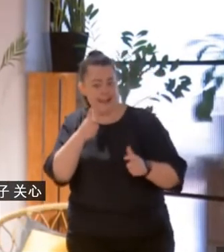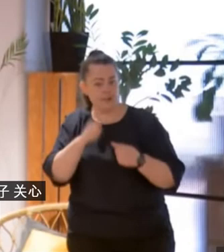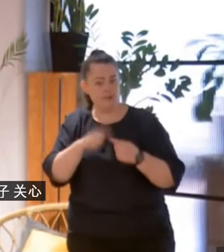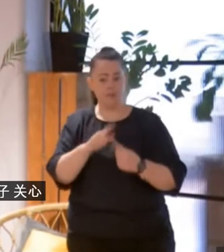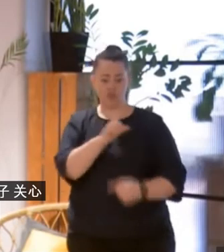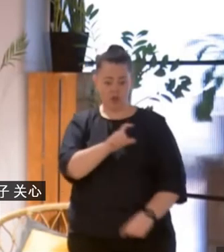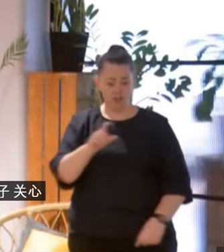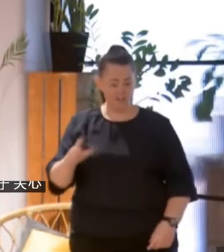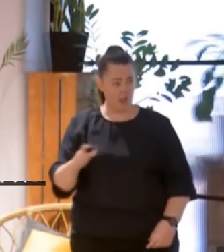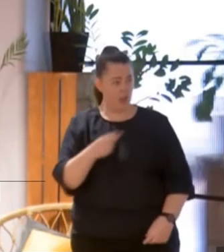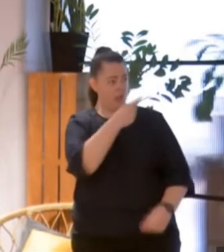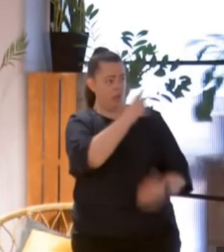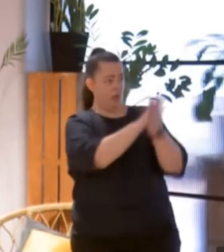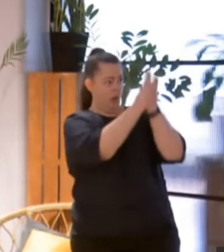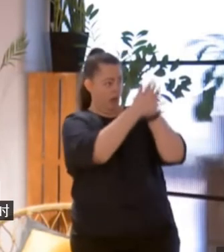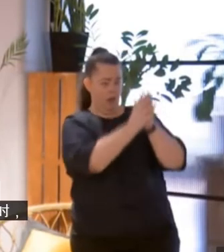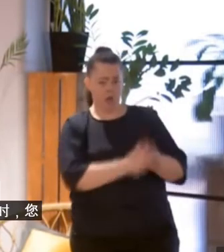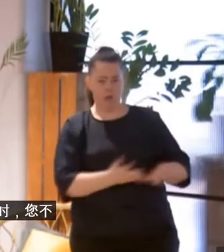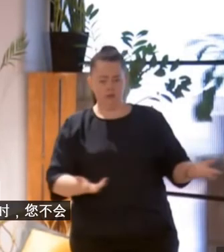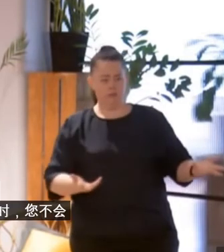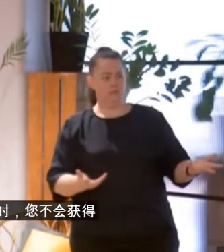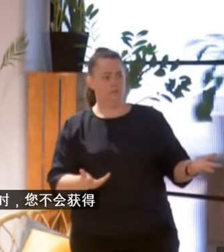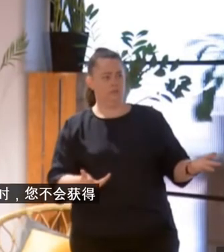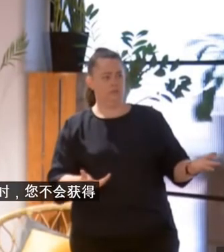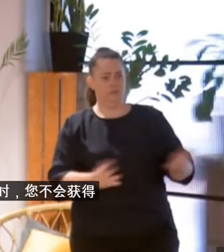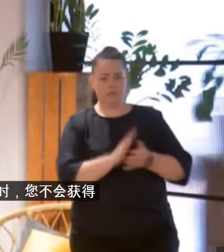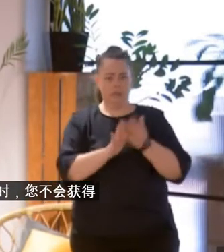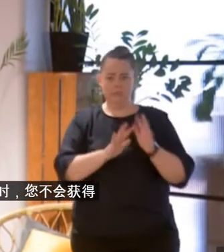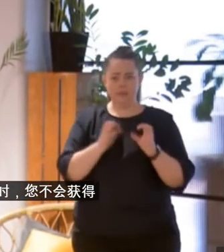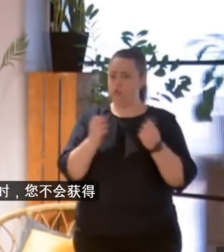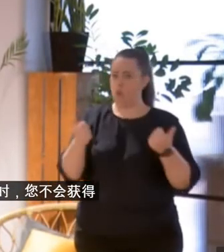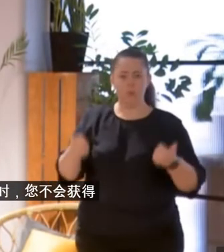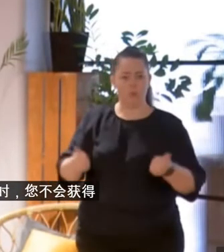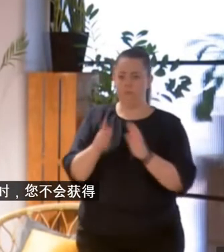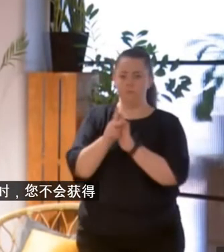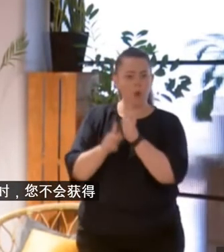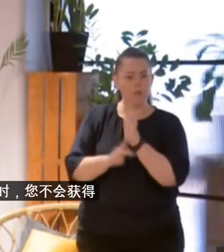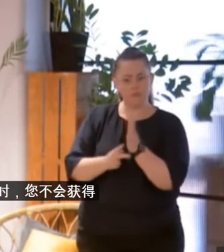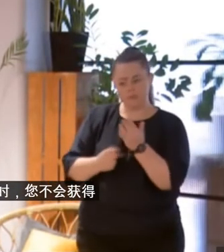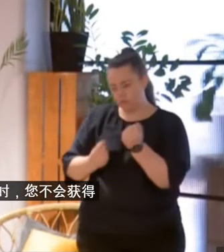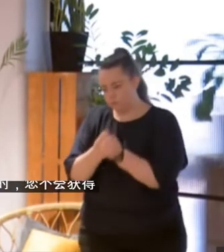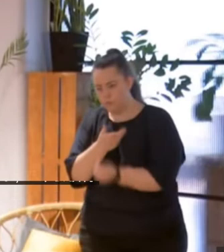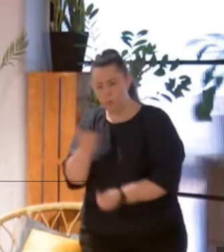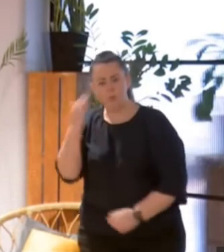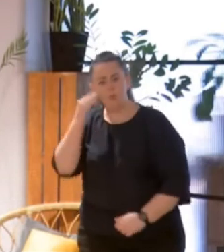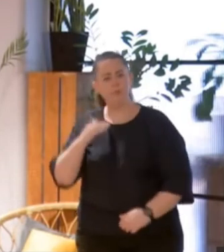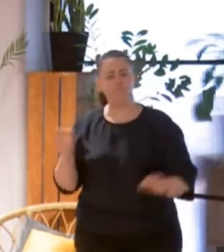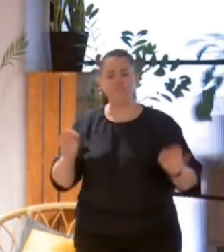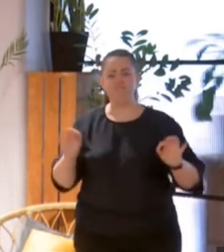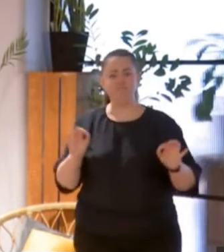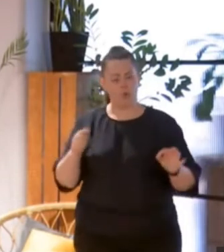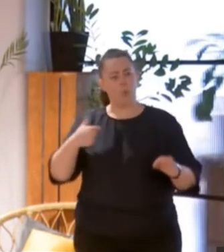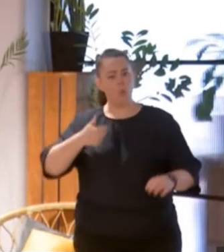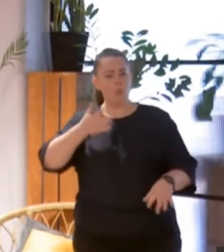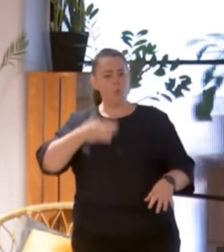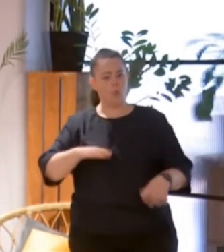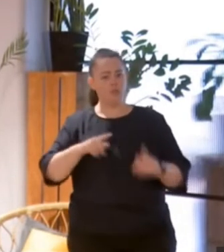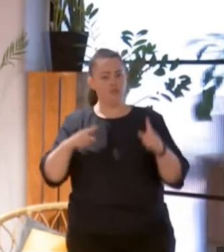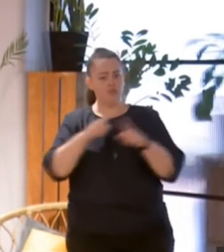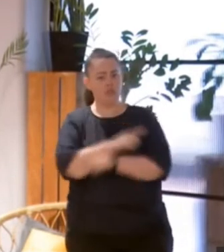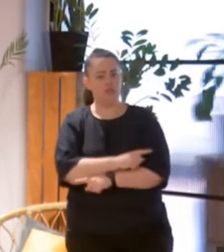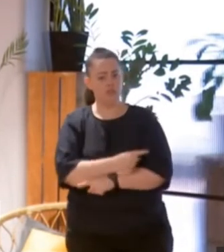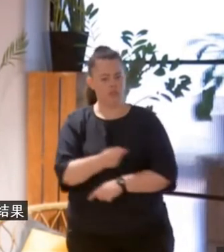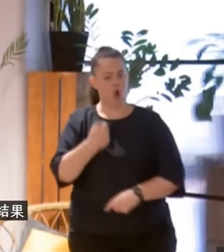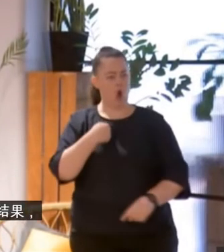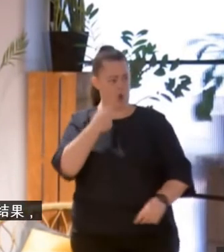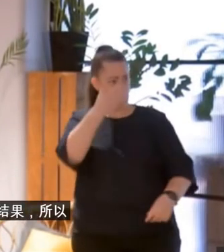dog's breakfast. And when that occurs, you don't get the best policy outcomes that support women and that support families across the state.